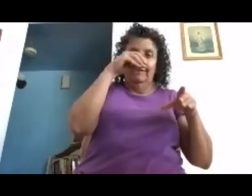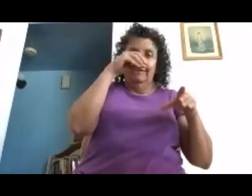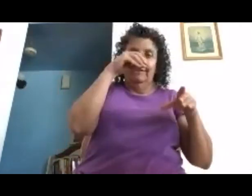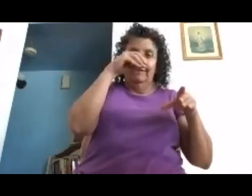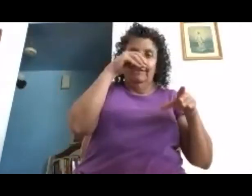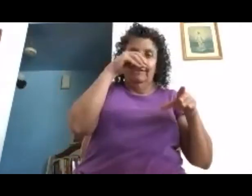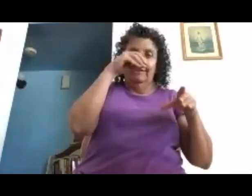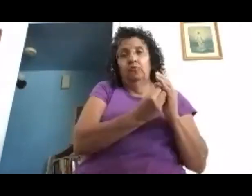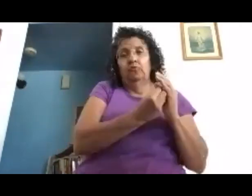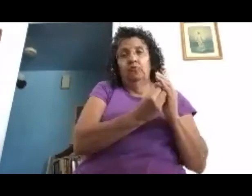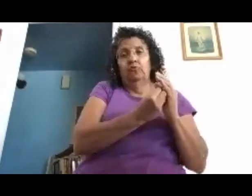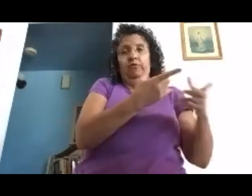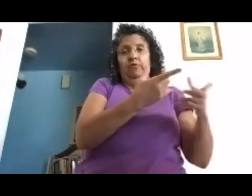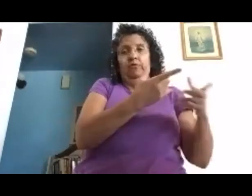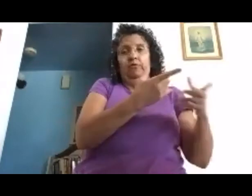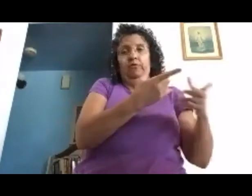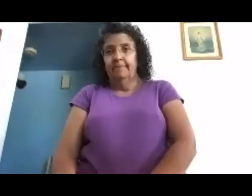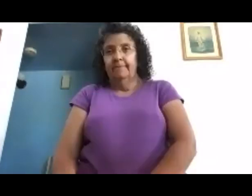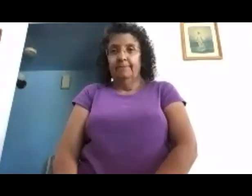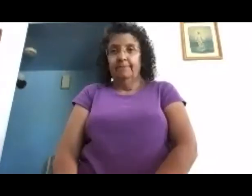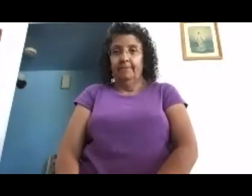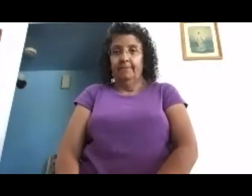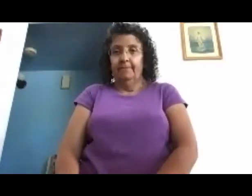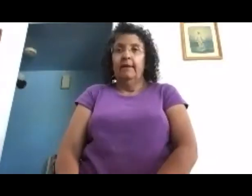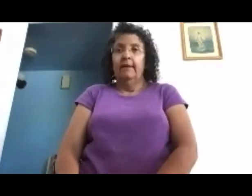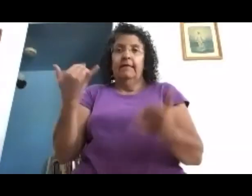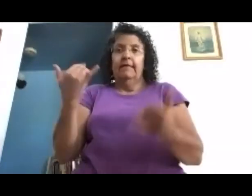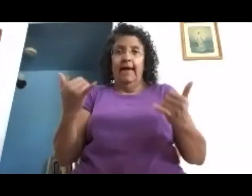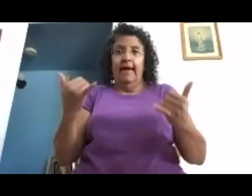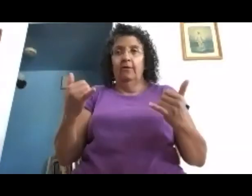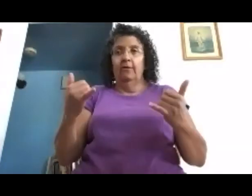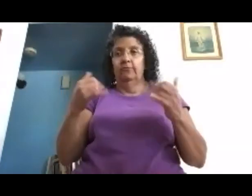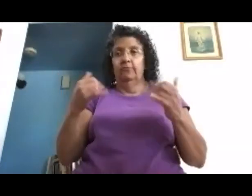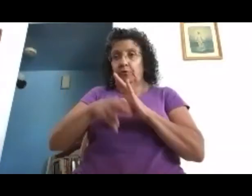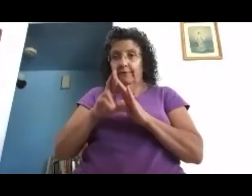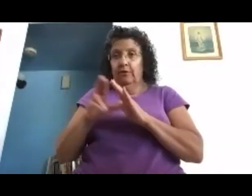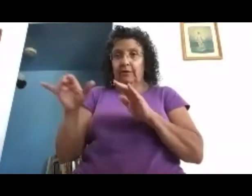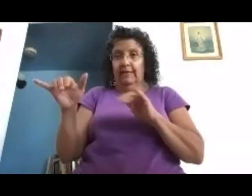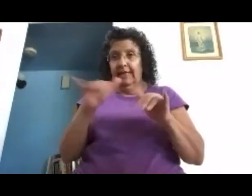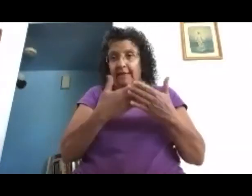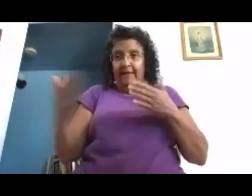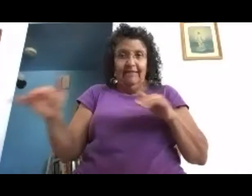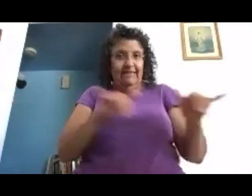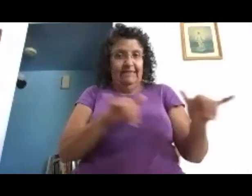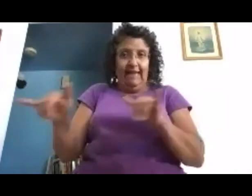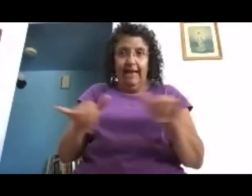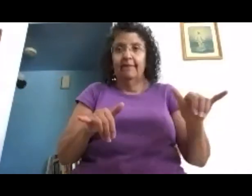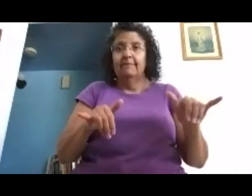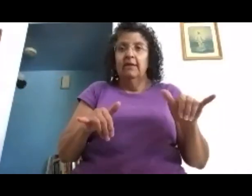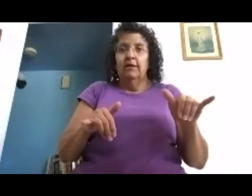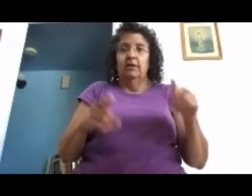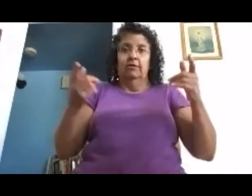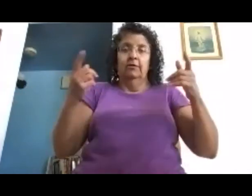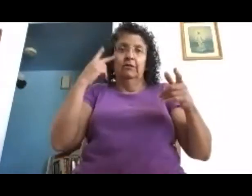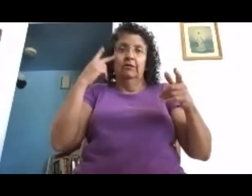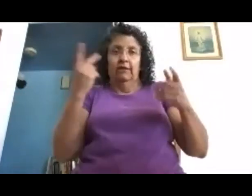To recap the things that were the same, so I can be pretty sure that being inside or outside is what caused the difference in time,